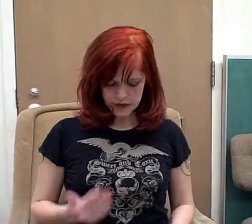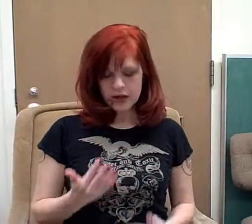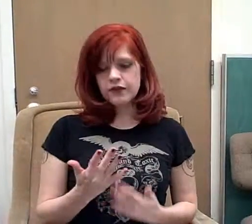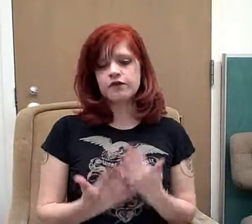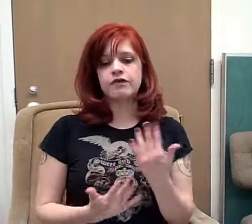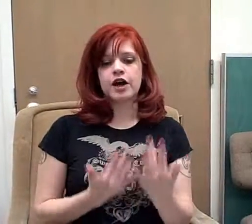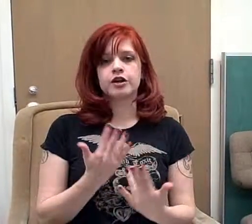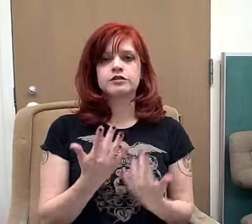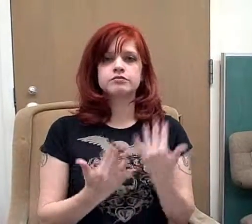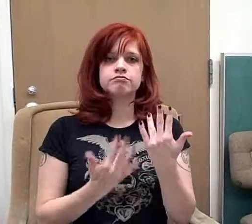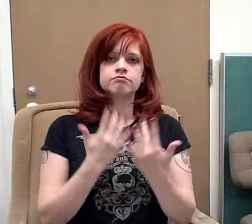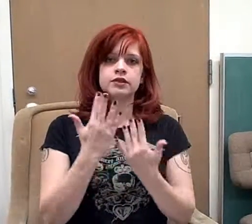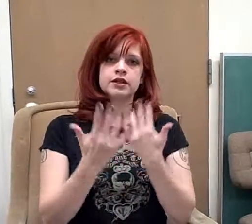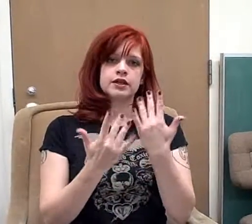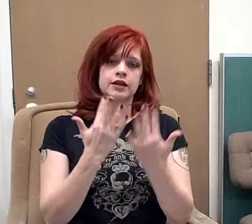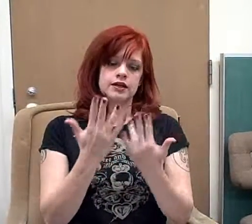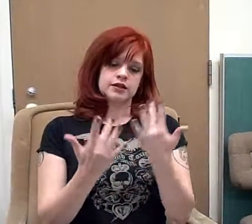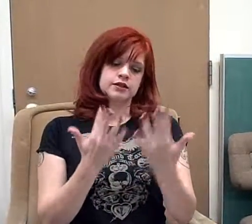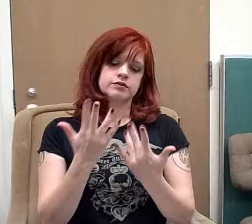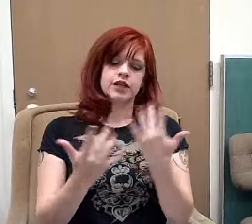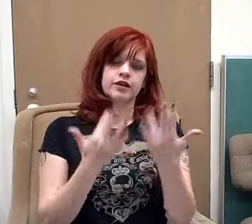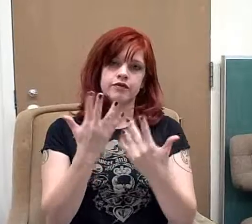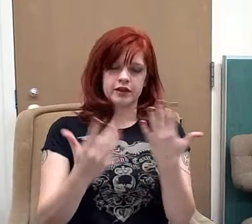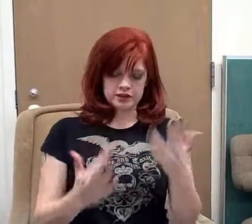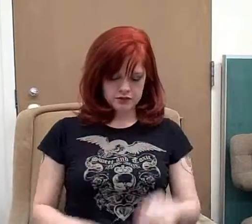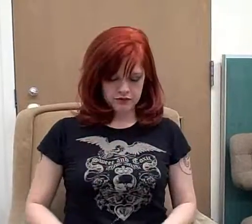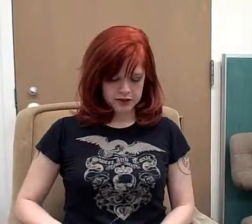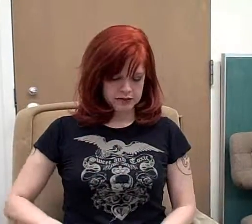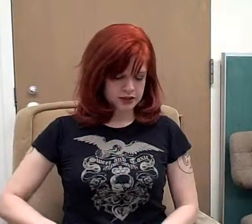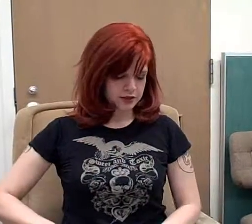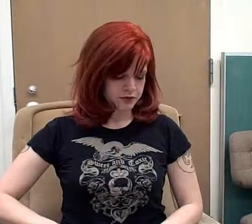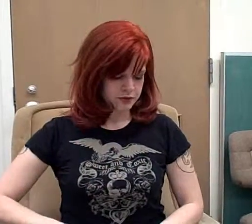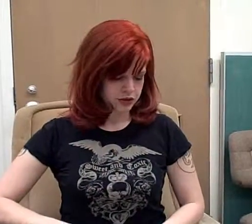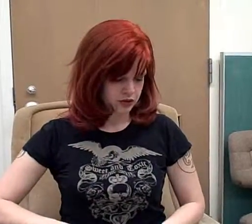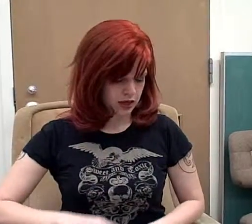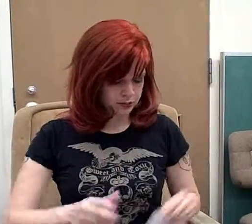And then fire, like flames shooting